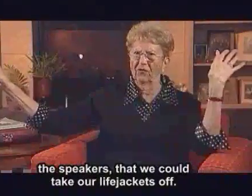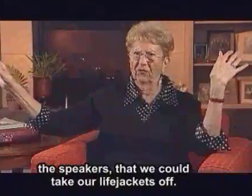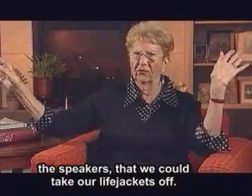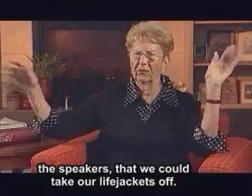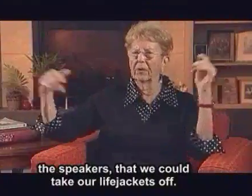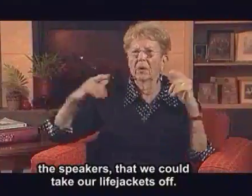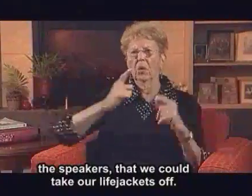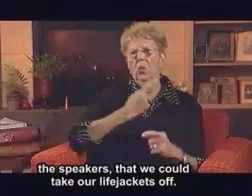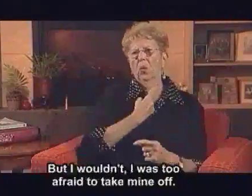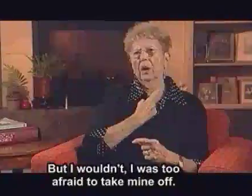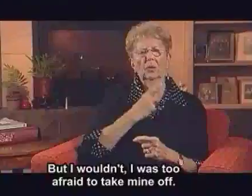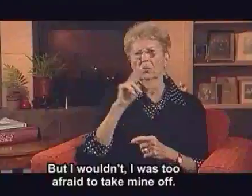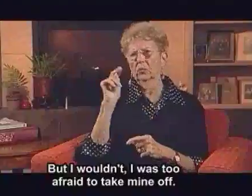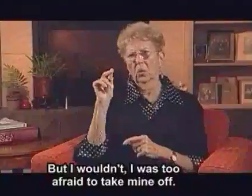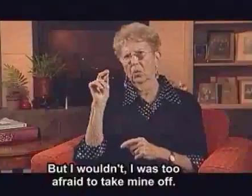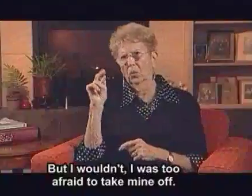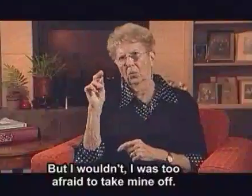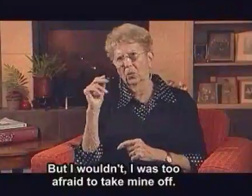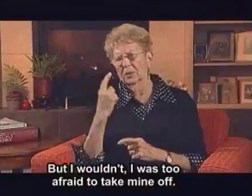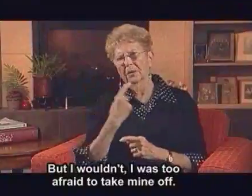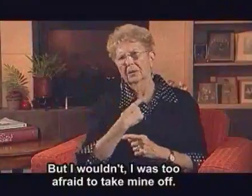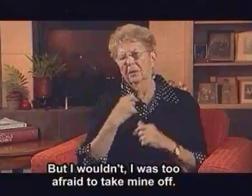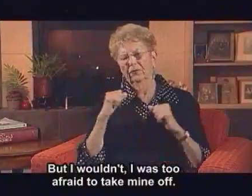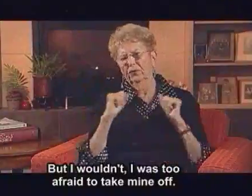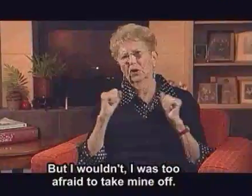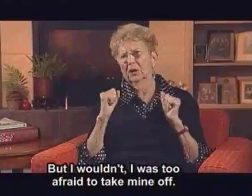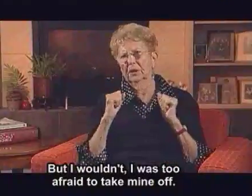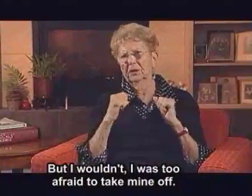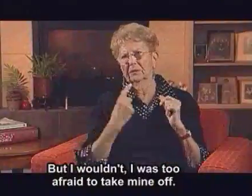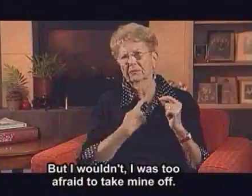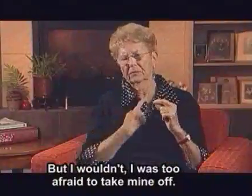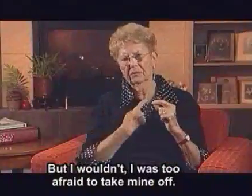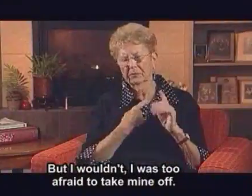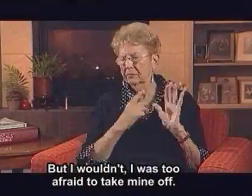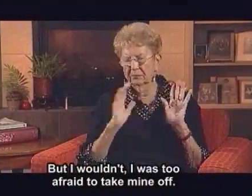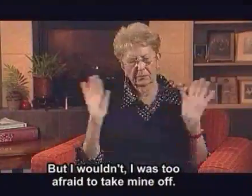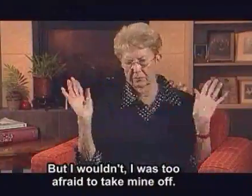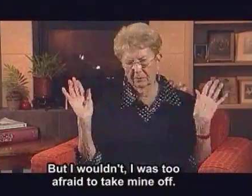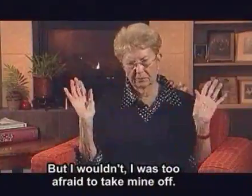life jackets off. But I wouldn't. I was too afraid to take mine off.